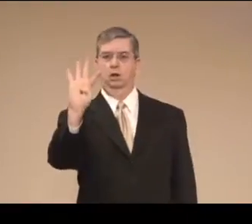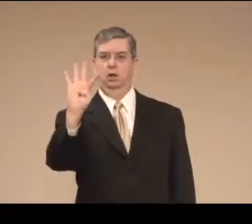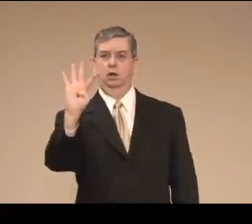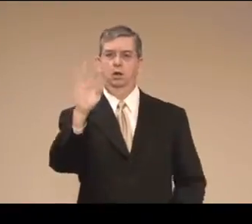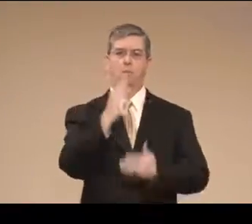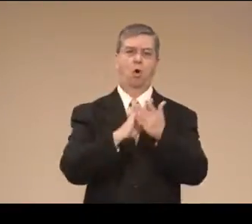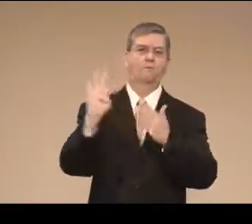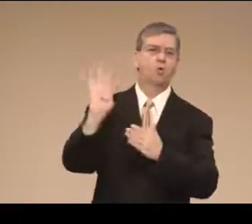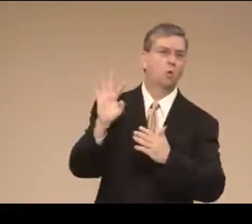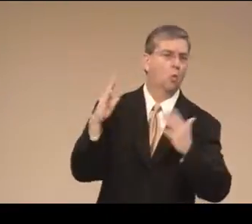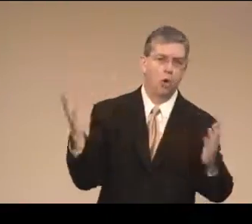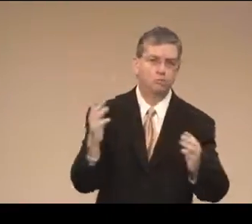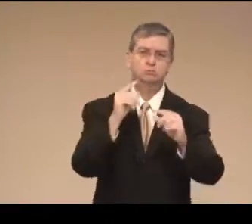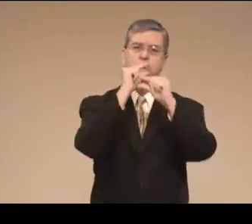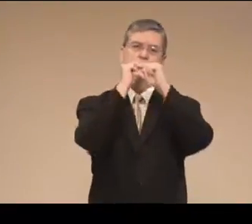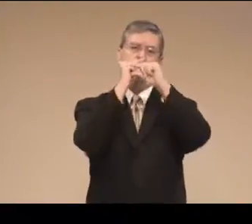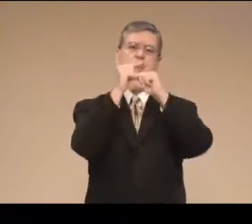This is part 4 in this series